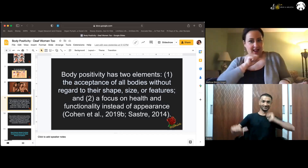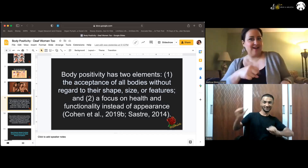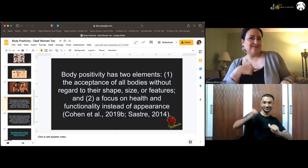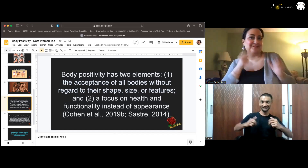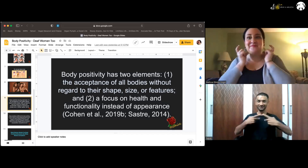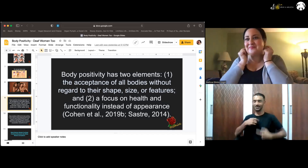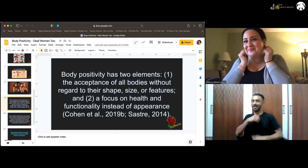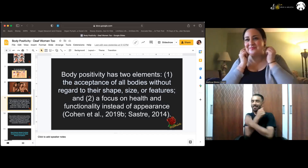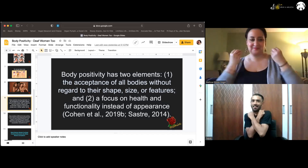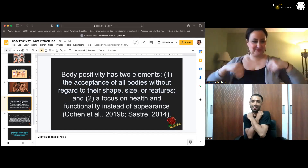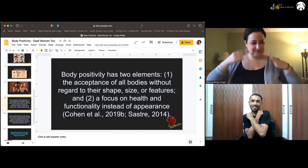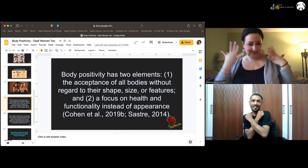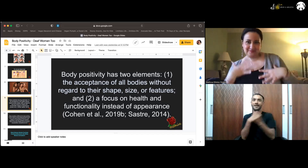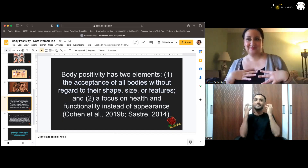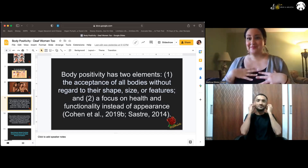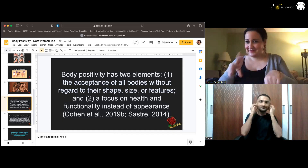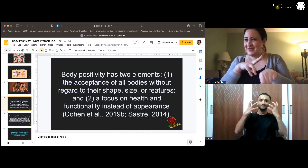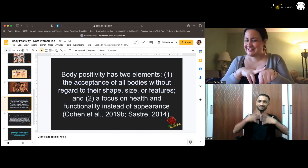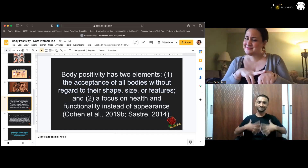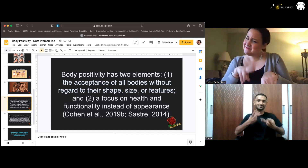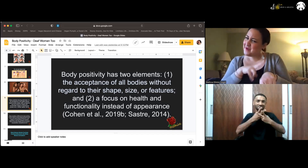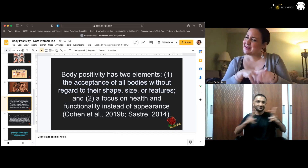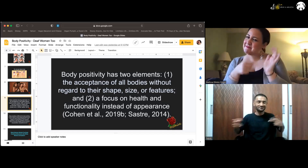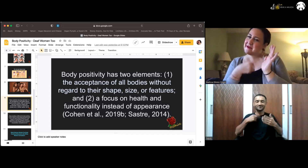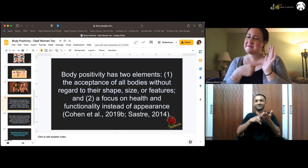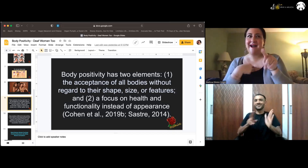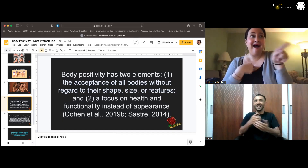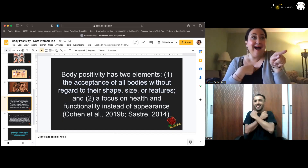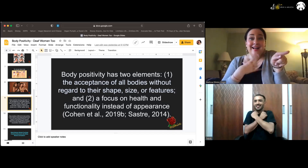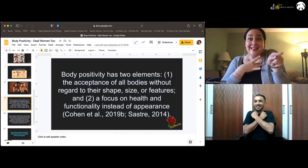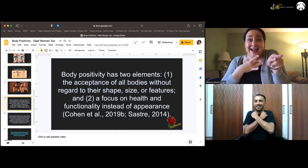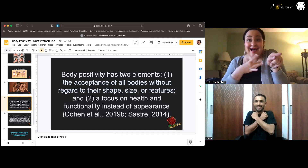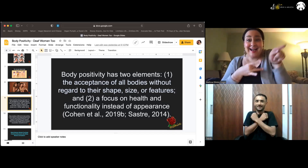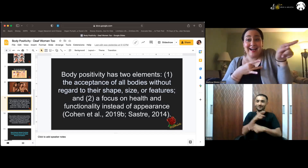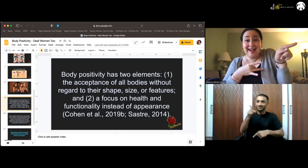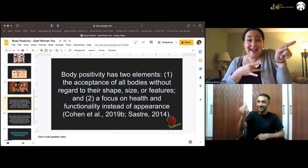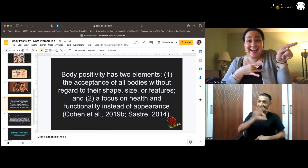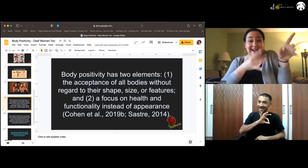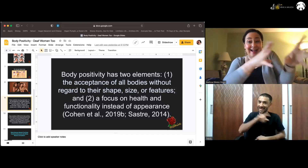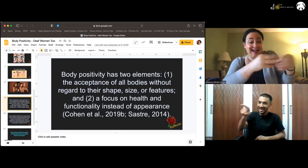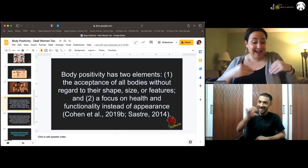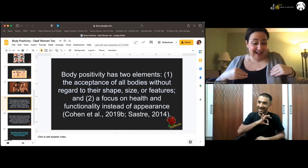beauty, this is how I look. And I love myself. I love doing fashionable, you